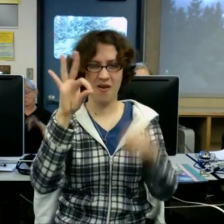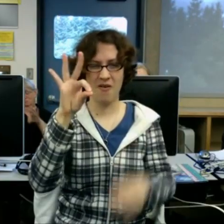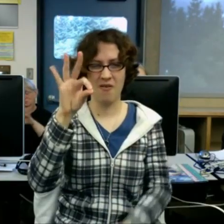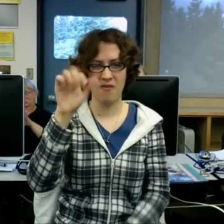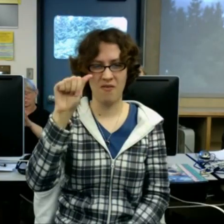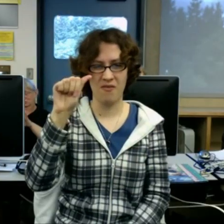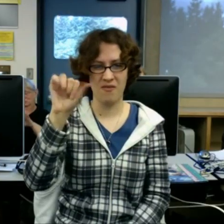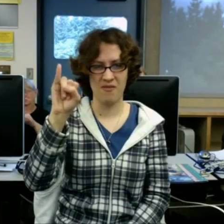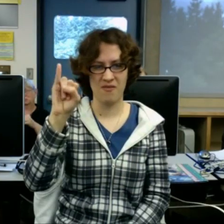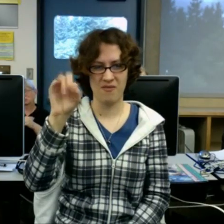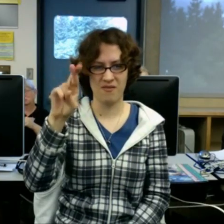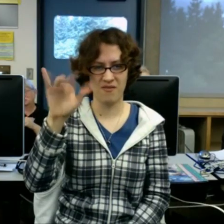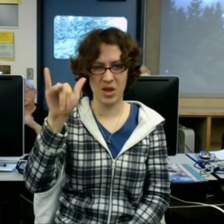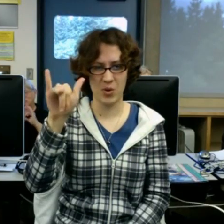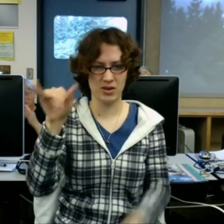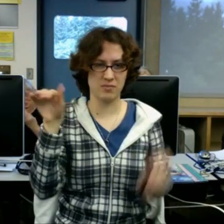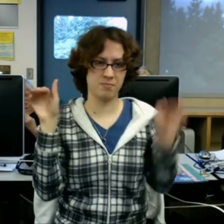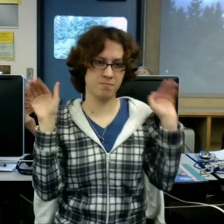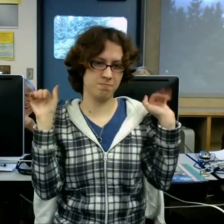An evil fairy.